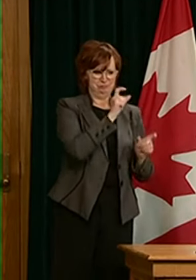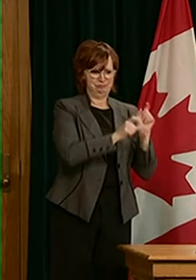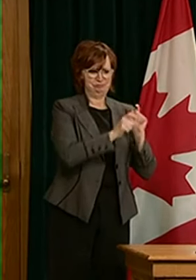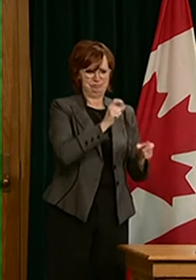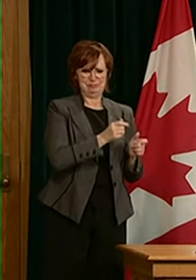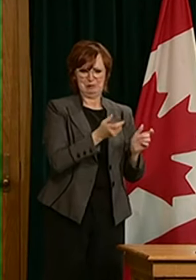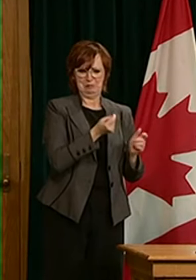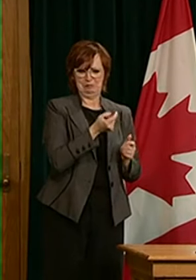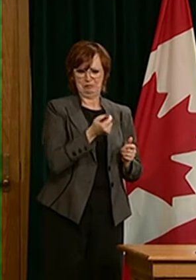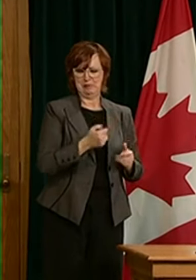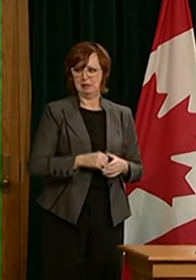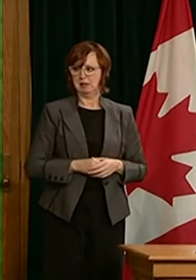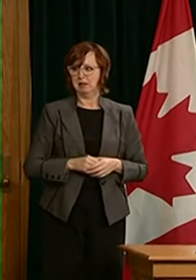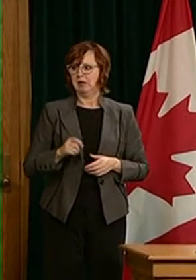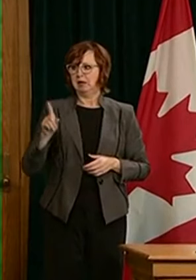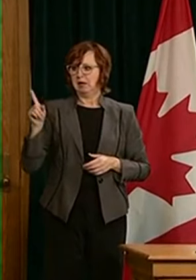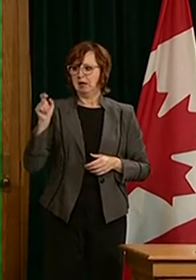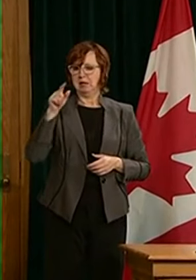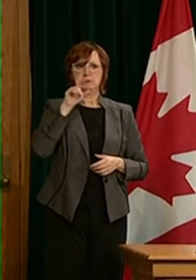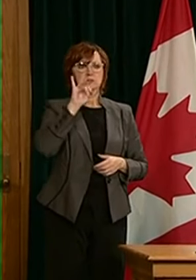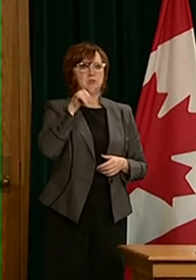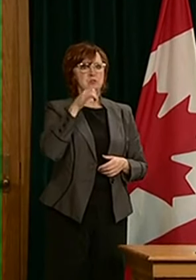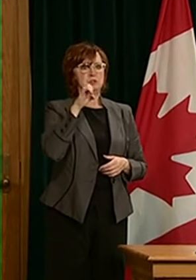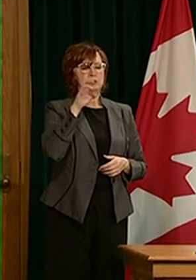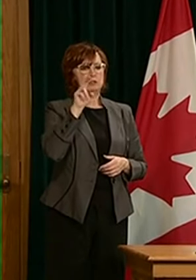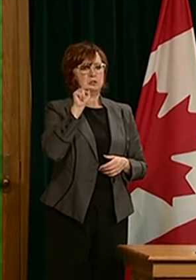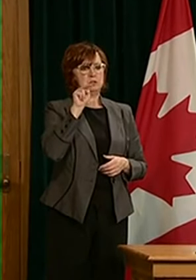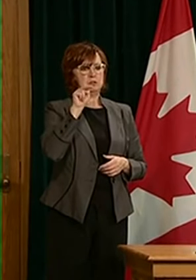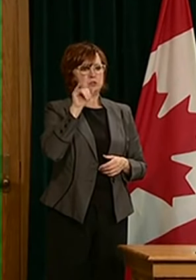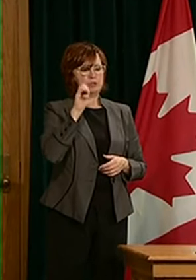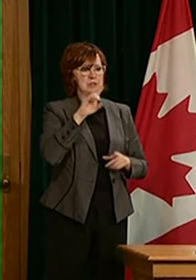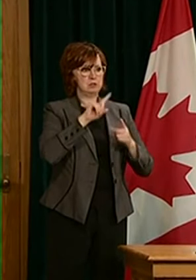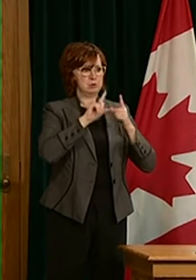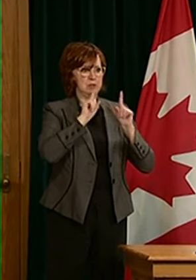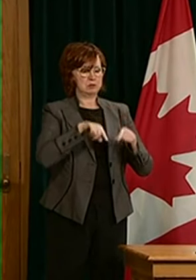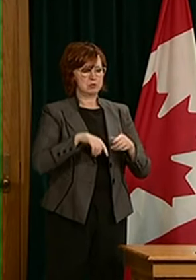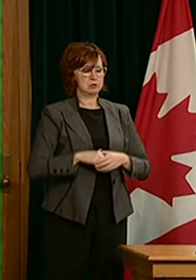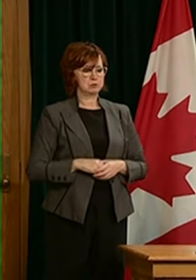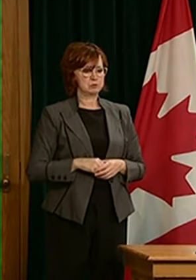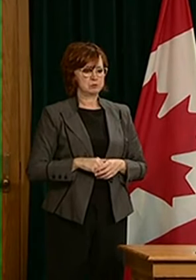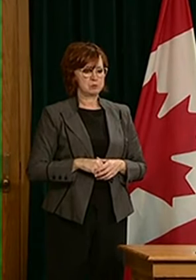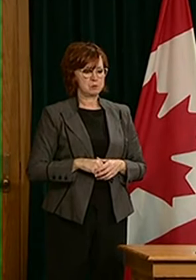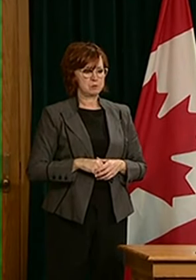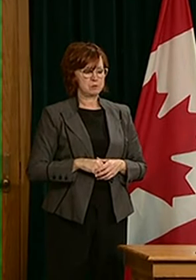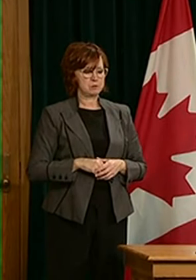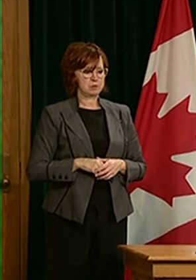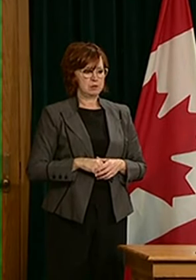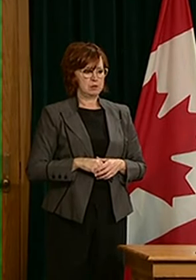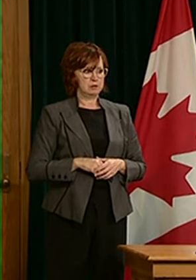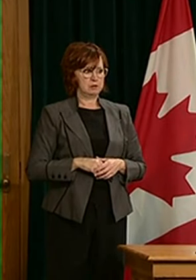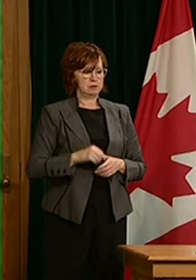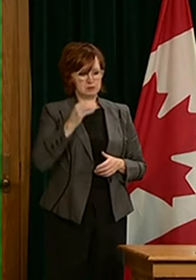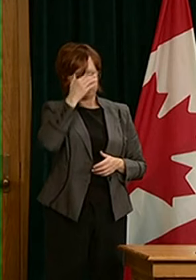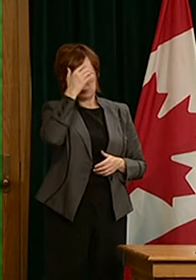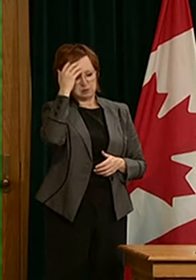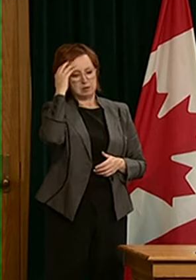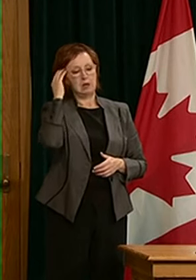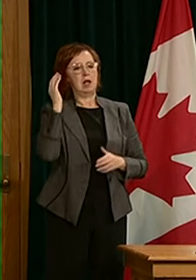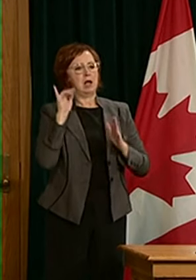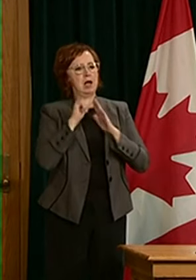in which they were off of were from high populous regions. How does those transfer to